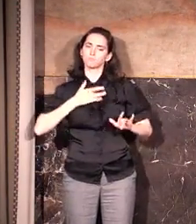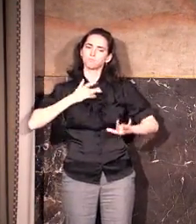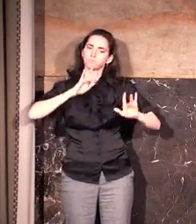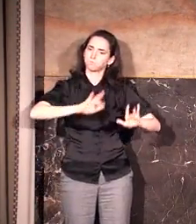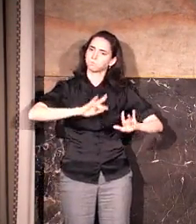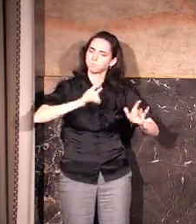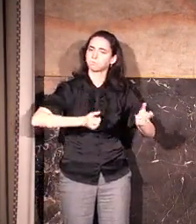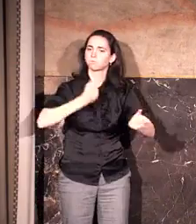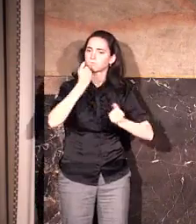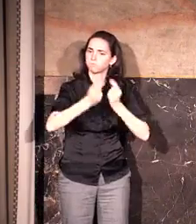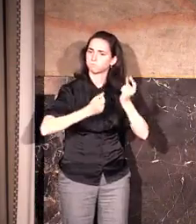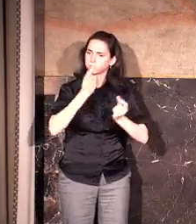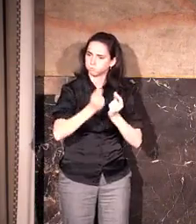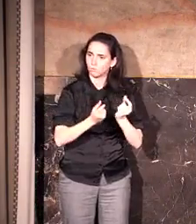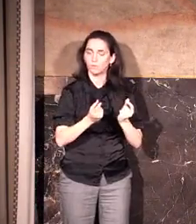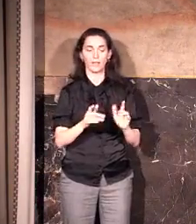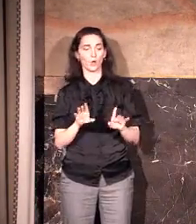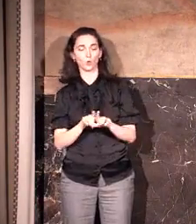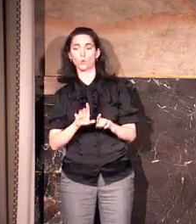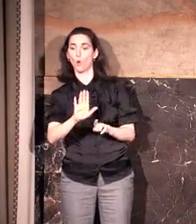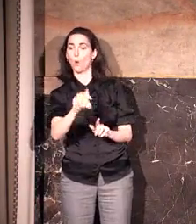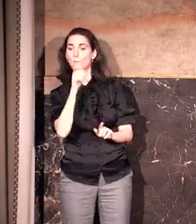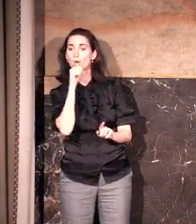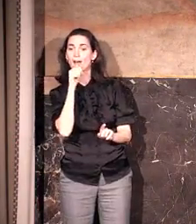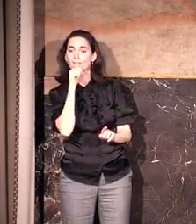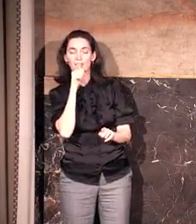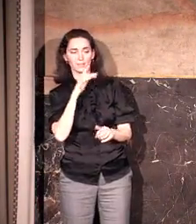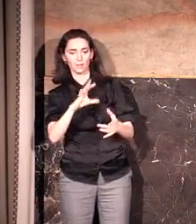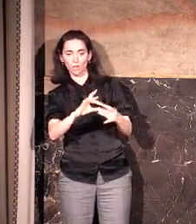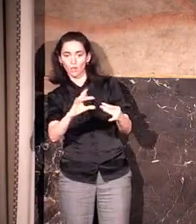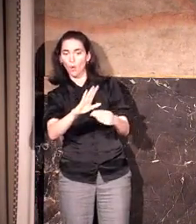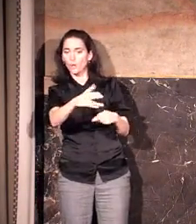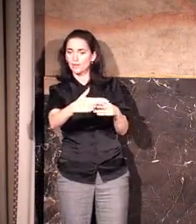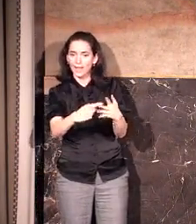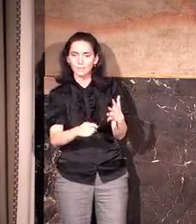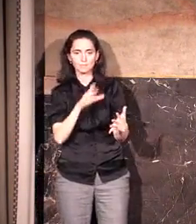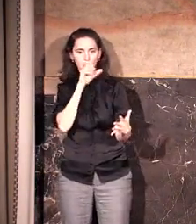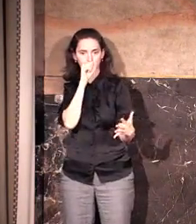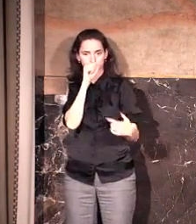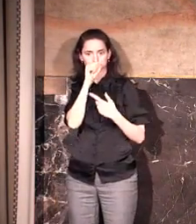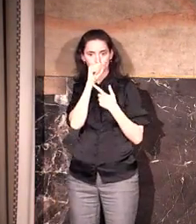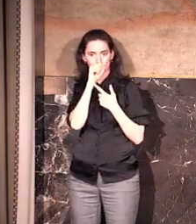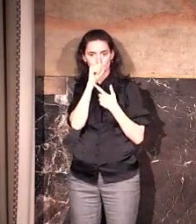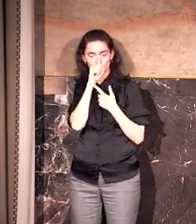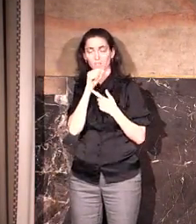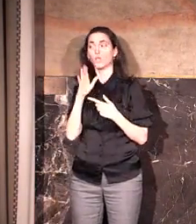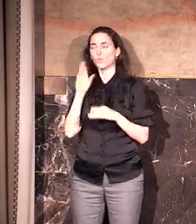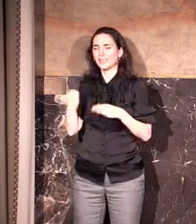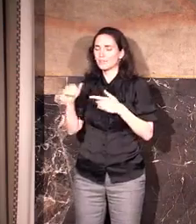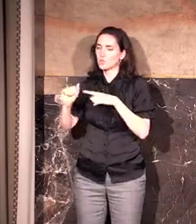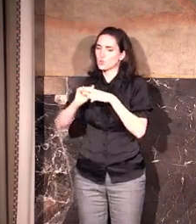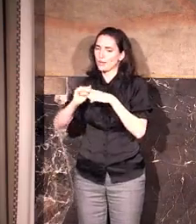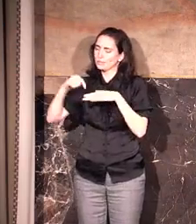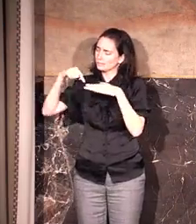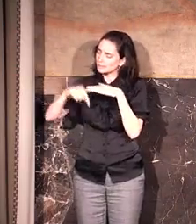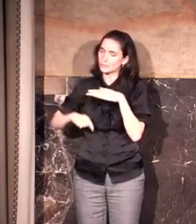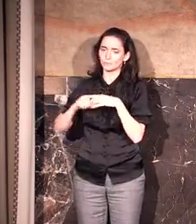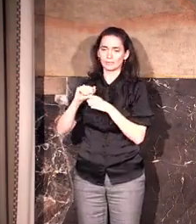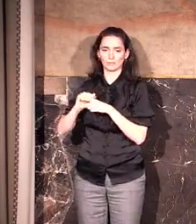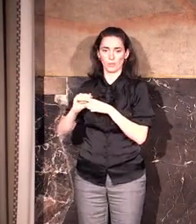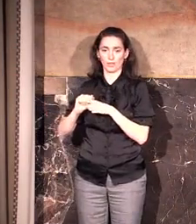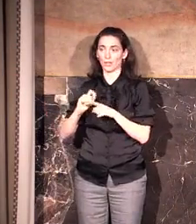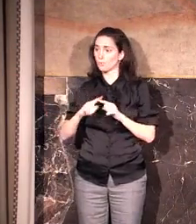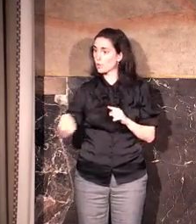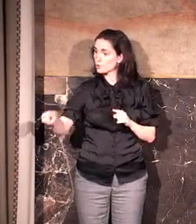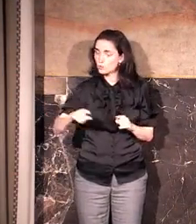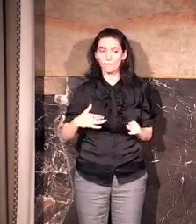able to protect and honor patient privacy. And you have to complete a very detailed training session. But if you're out there